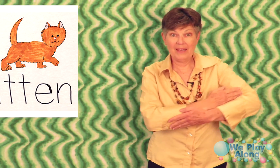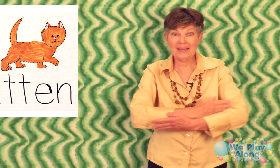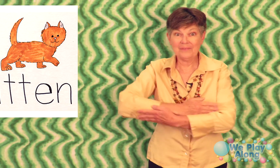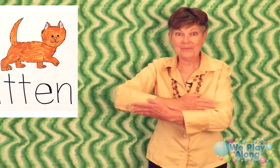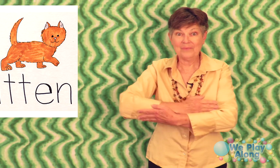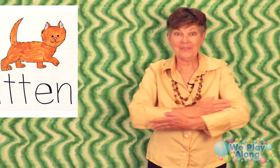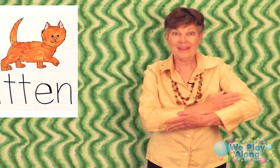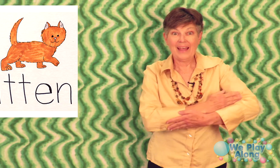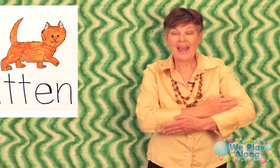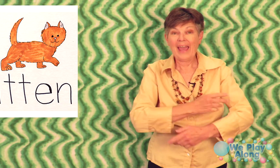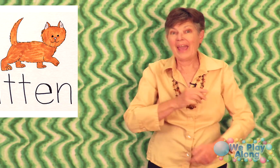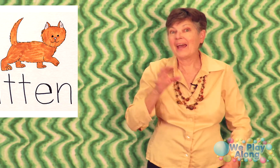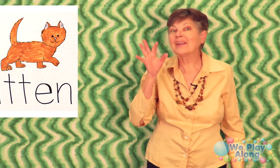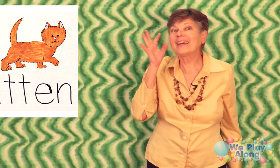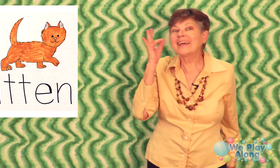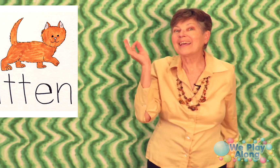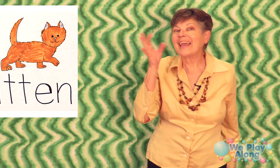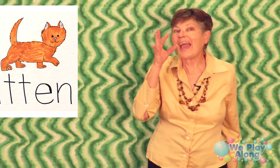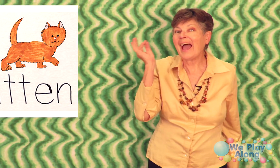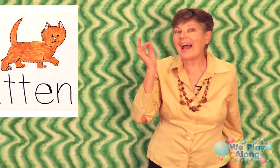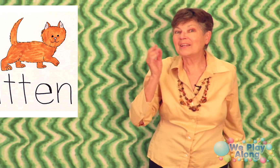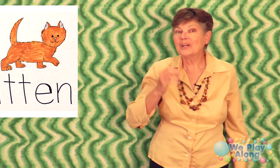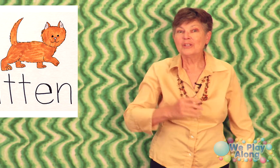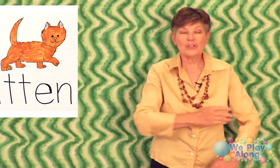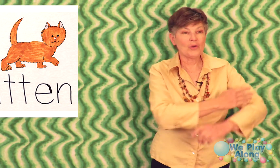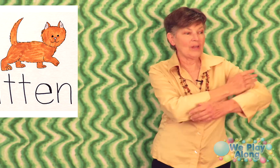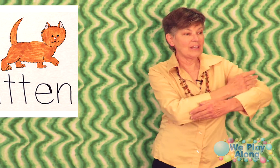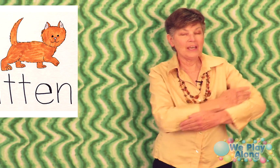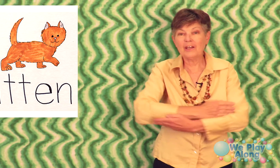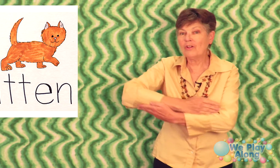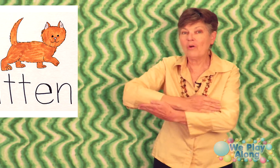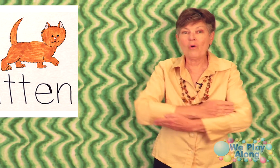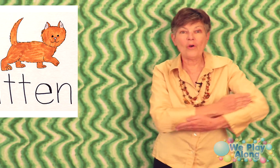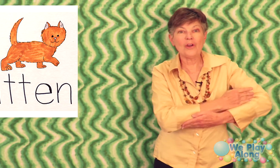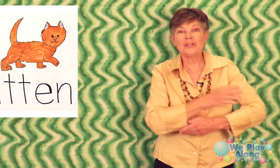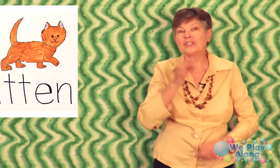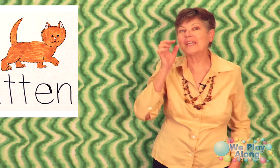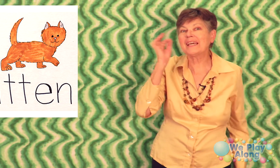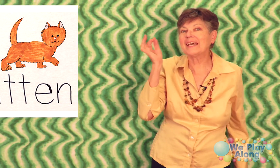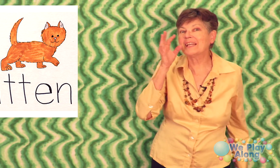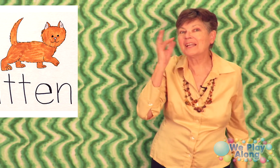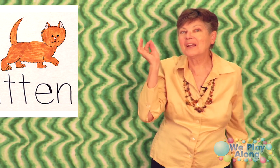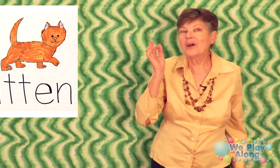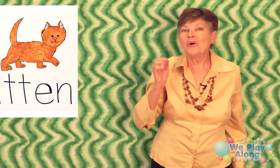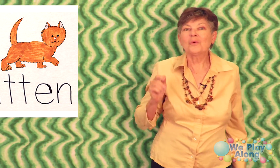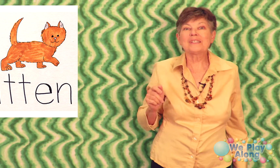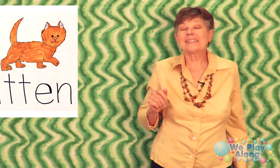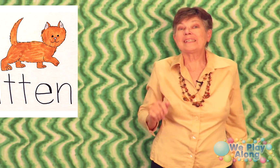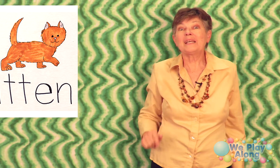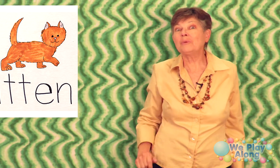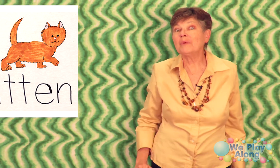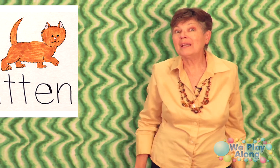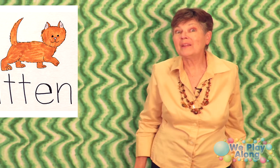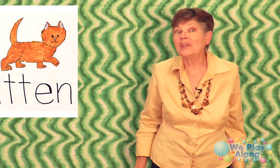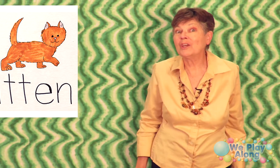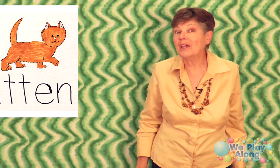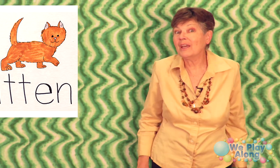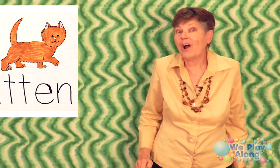baby and cat. So the little orange kitten was sleeping on